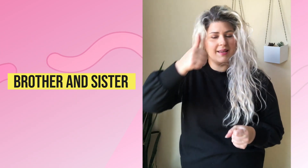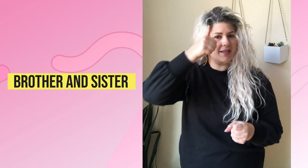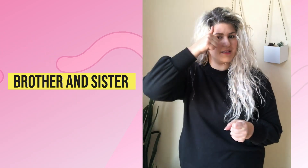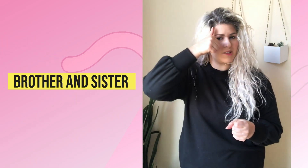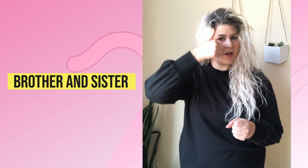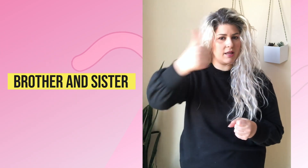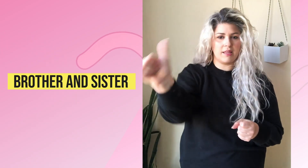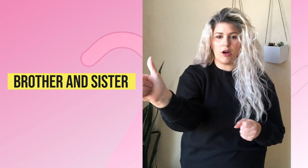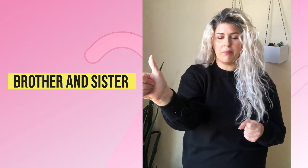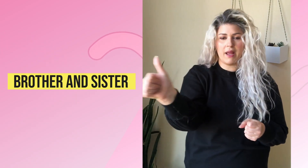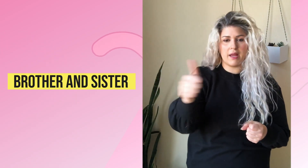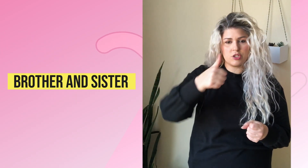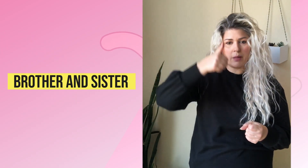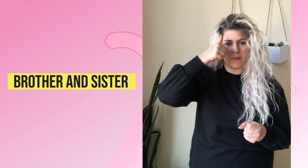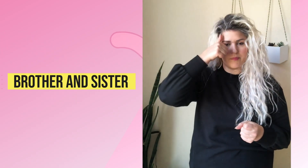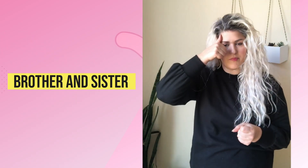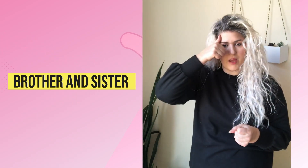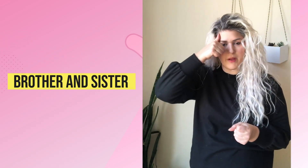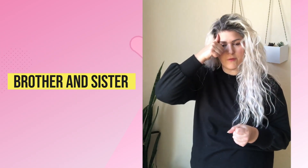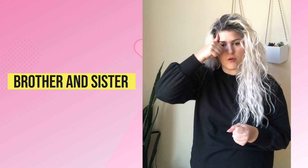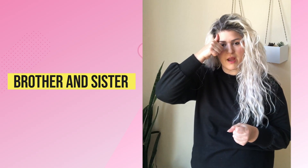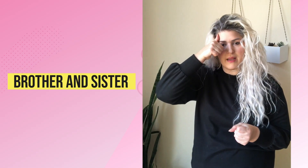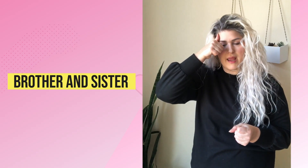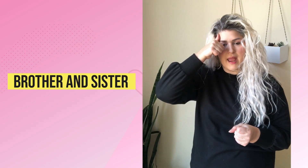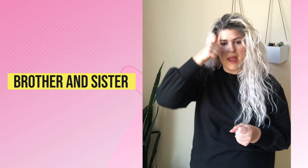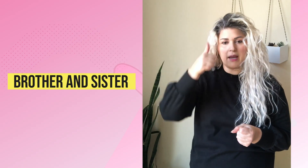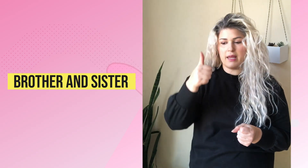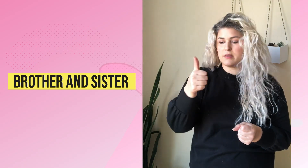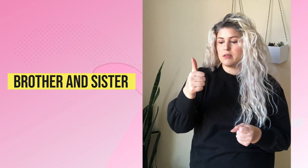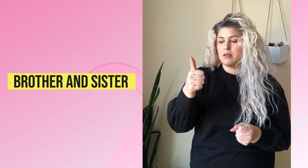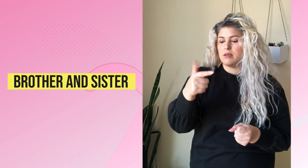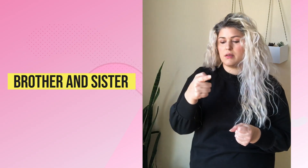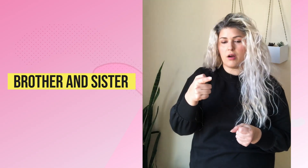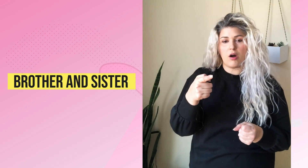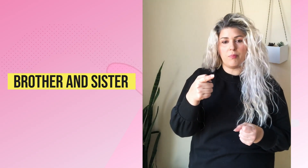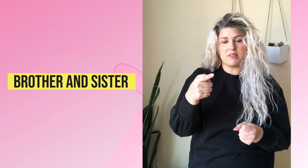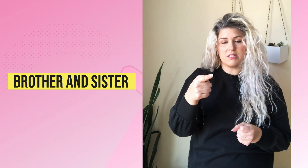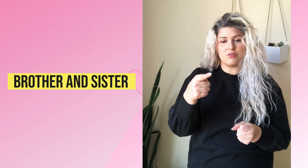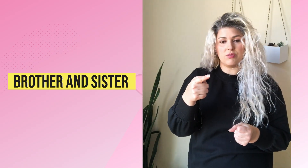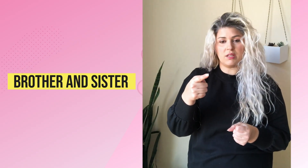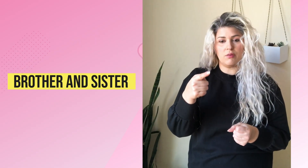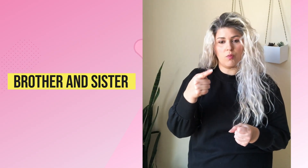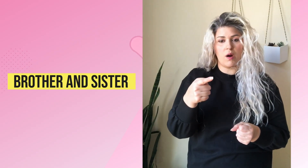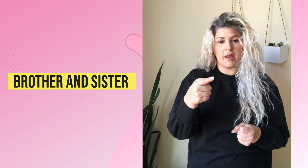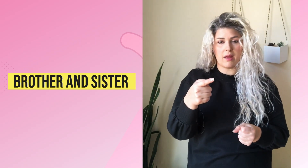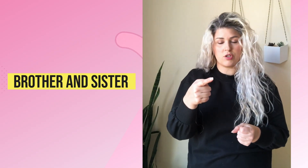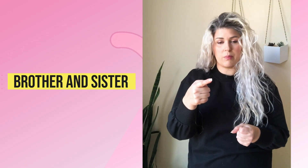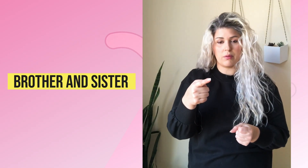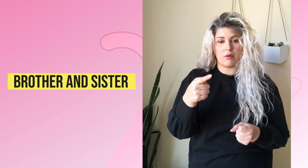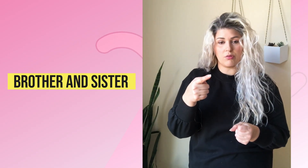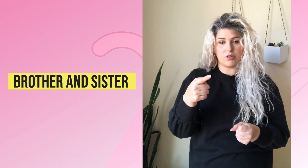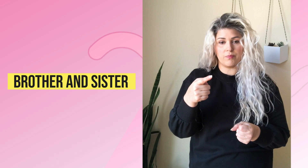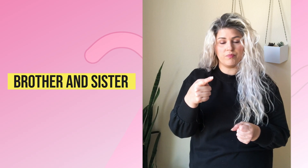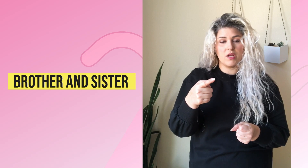hand is starting in the open A hand shape, thumb on your forehead, and it opens into the 1 hand